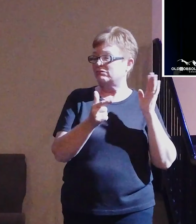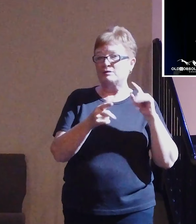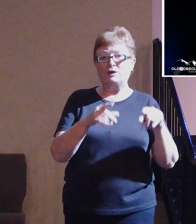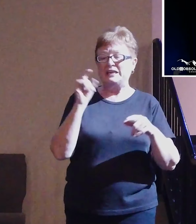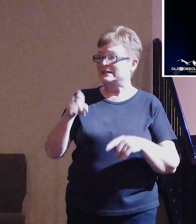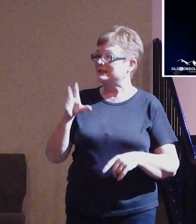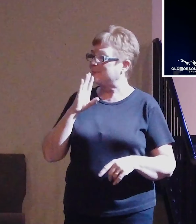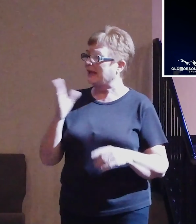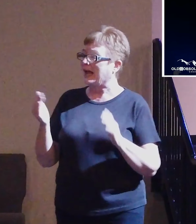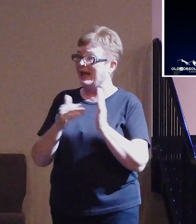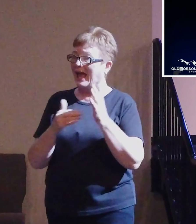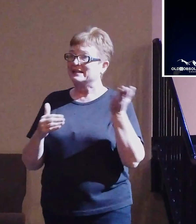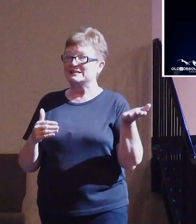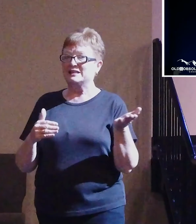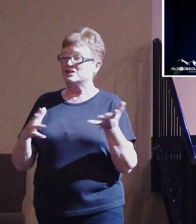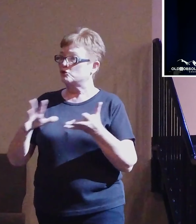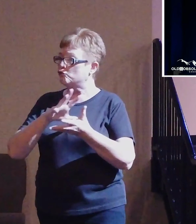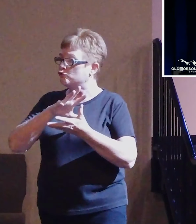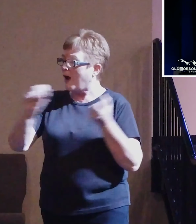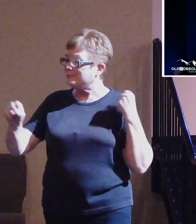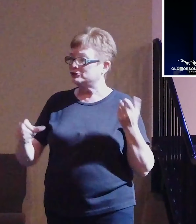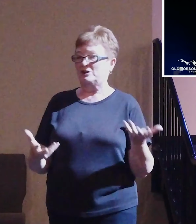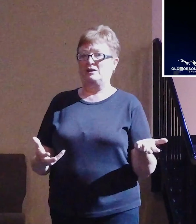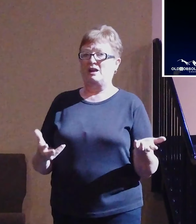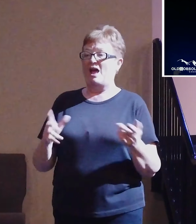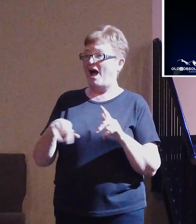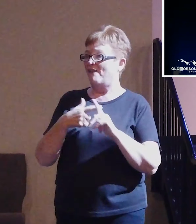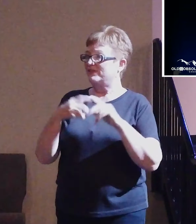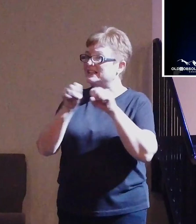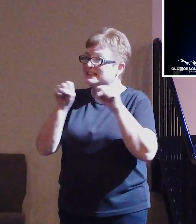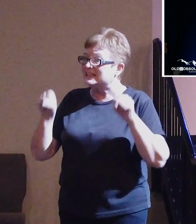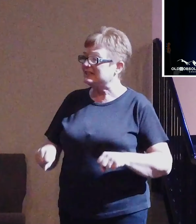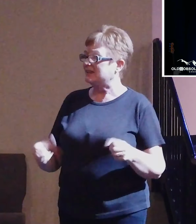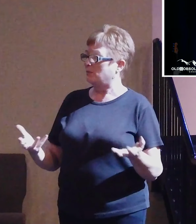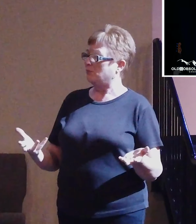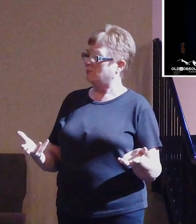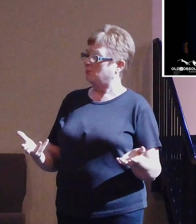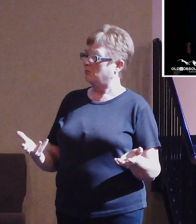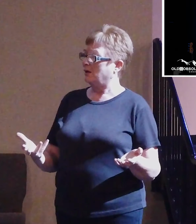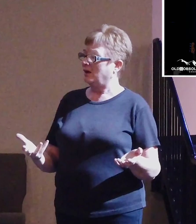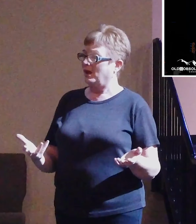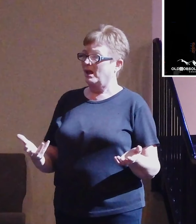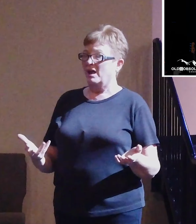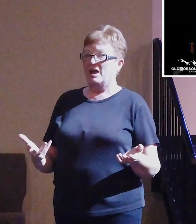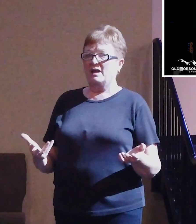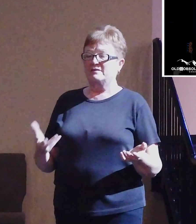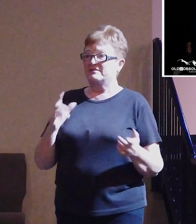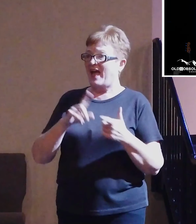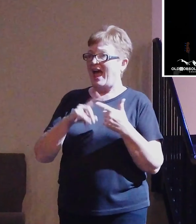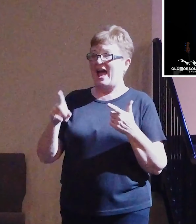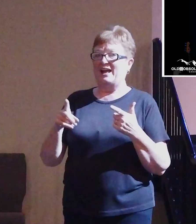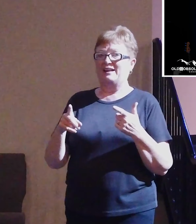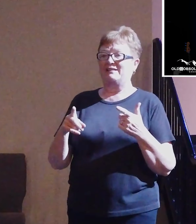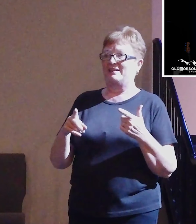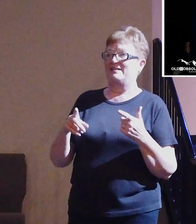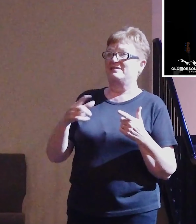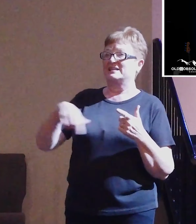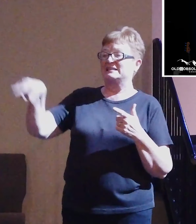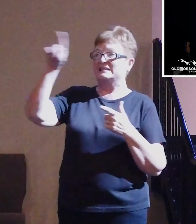this, to speak out against the corruption of the systems that knit society together.